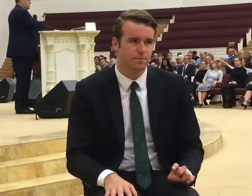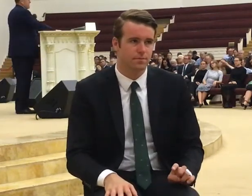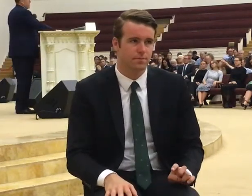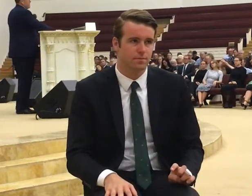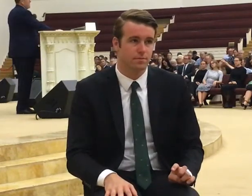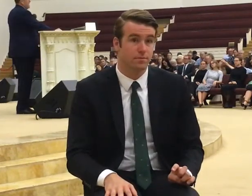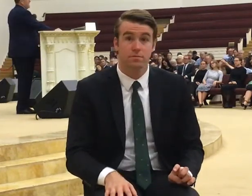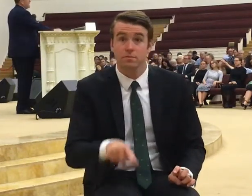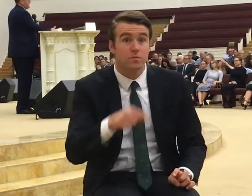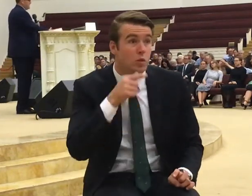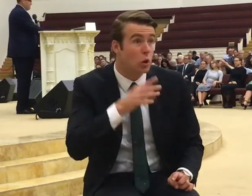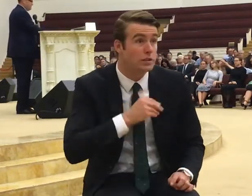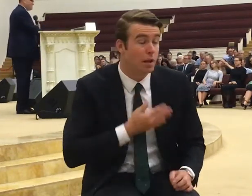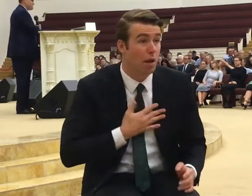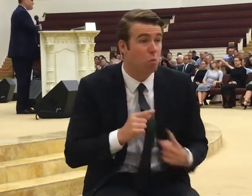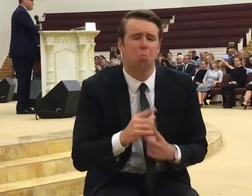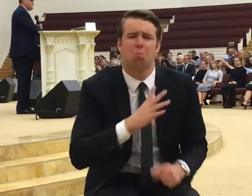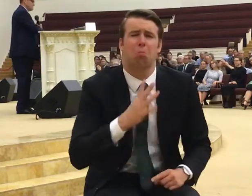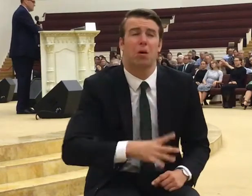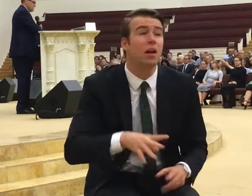You don't take my word, take His. He said,